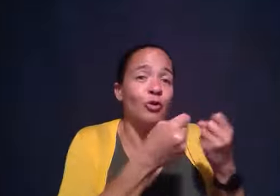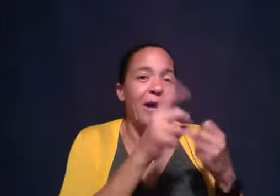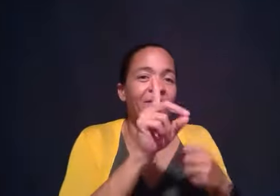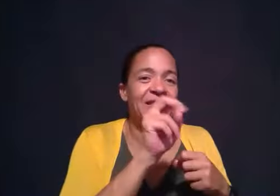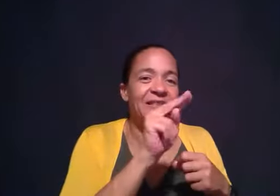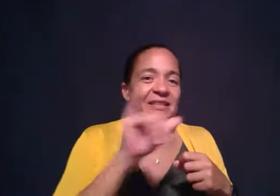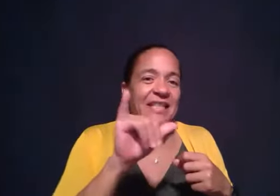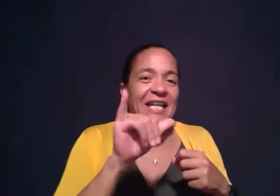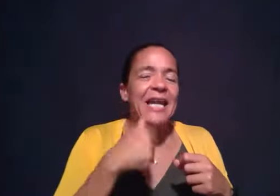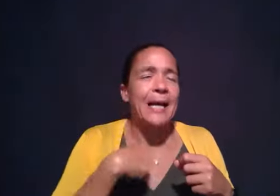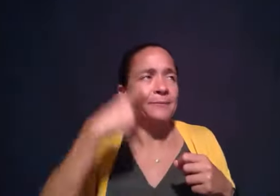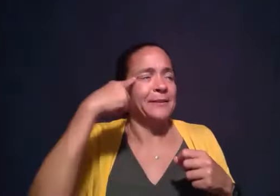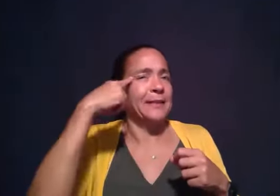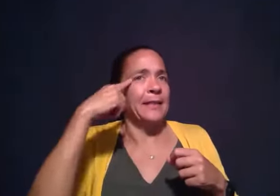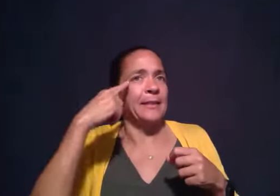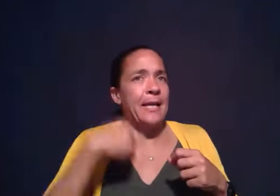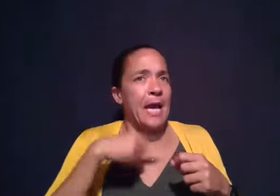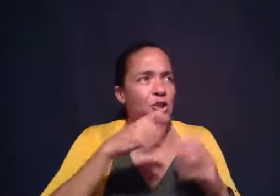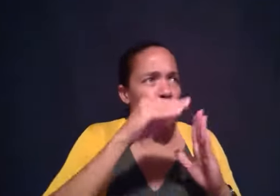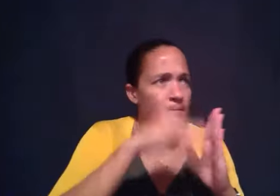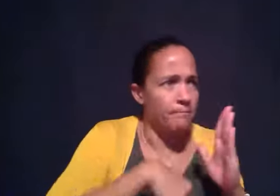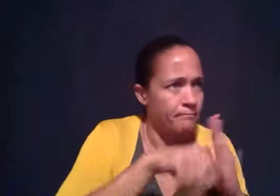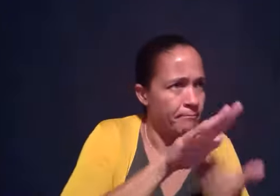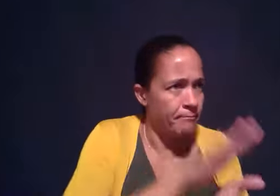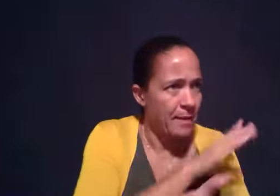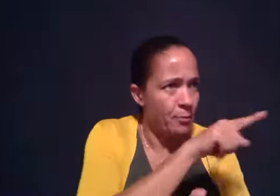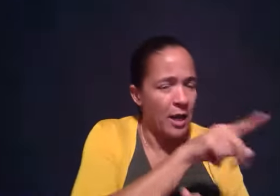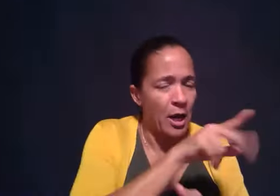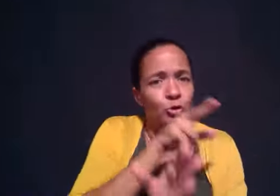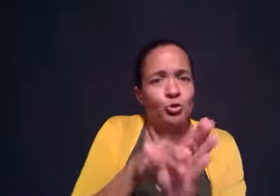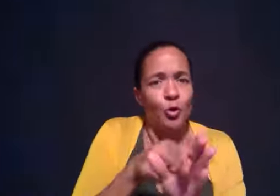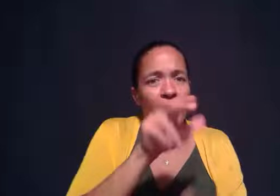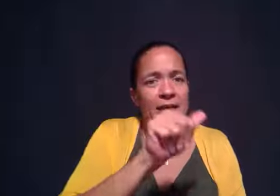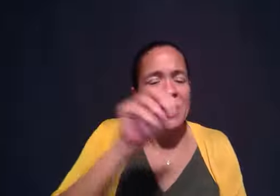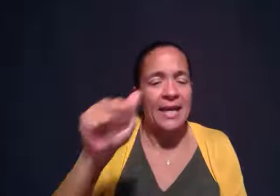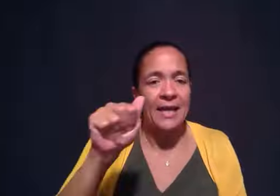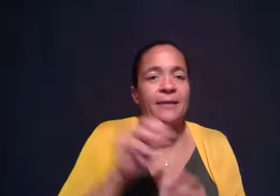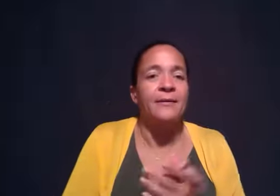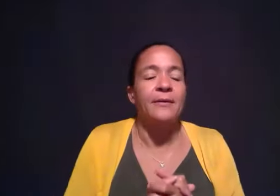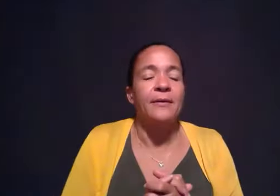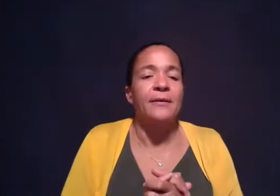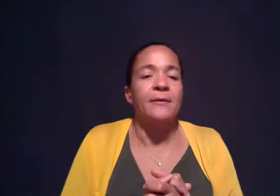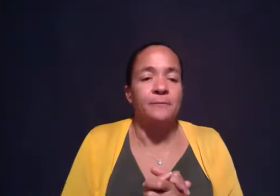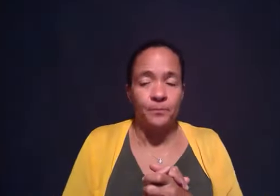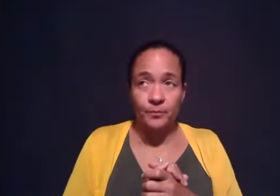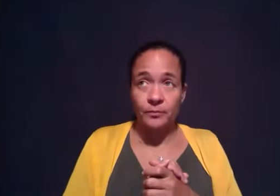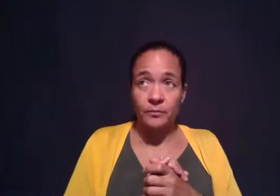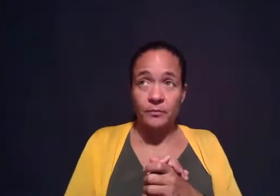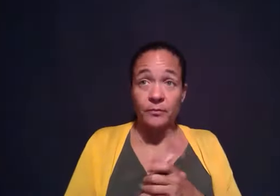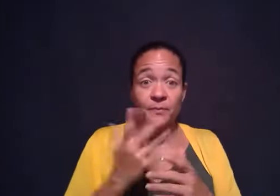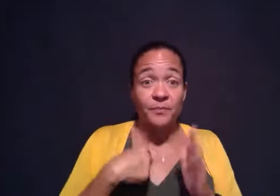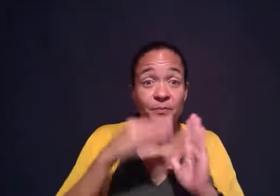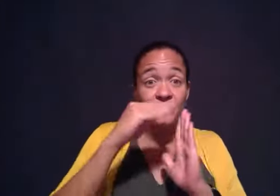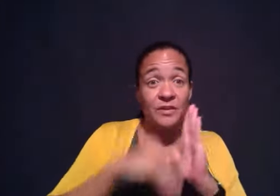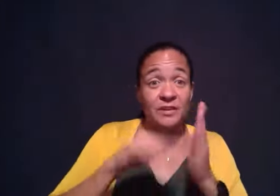where you fill out the paperwork to join Alcoholics Anonymous. And while I did not fill out any paperwork that night, I